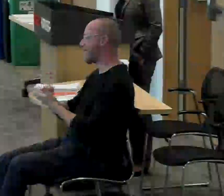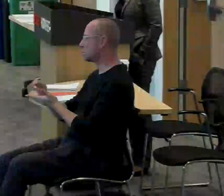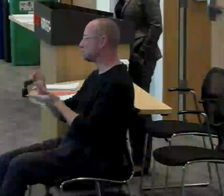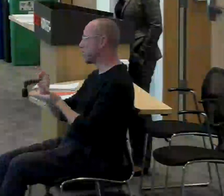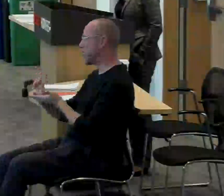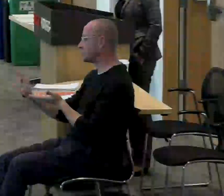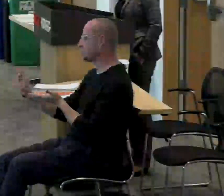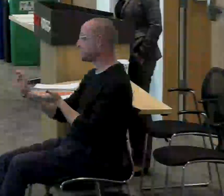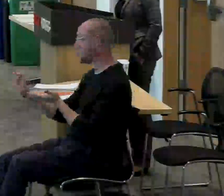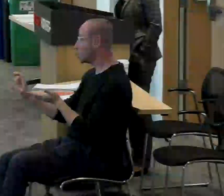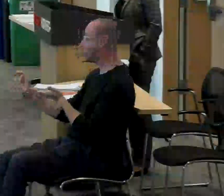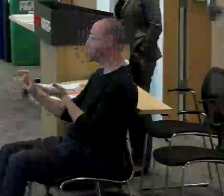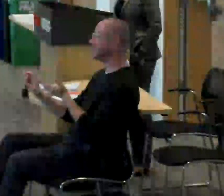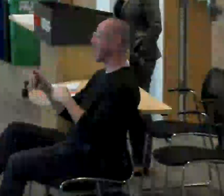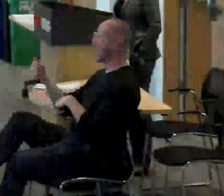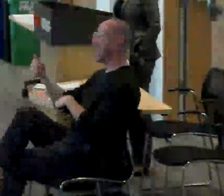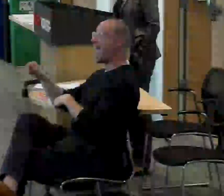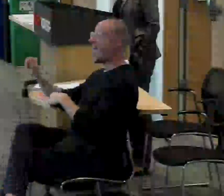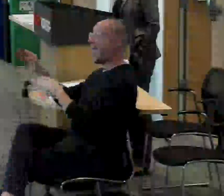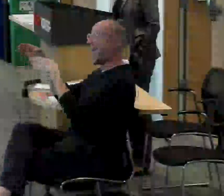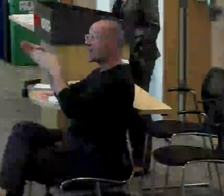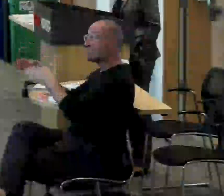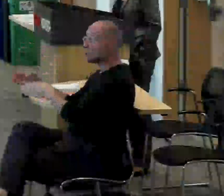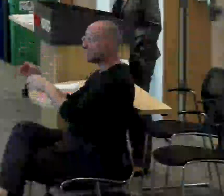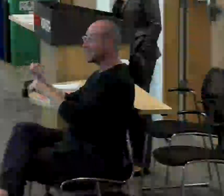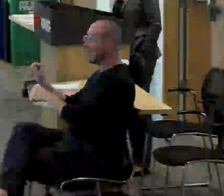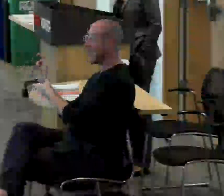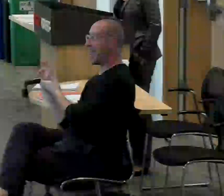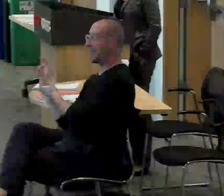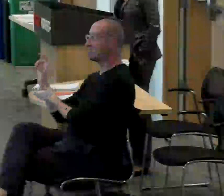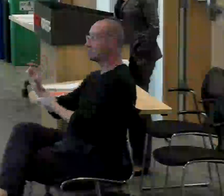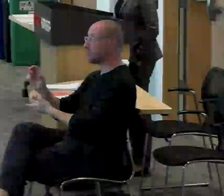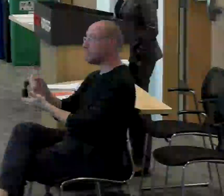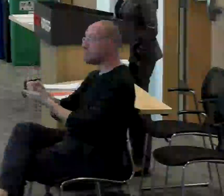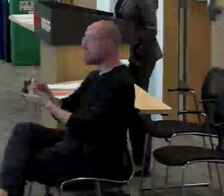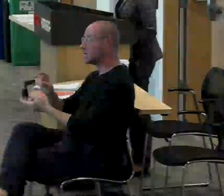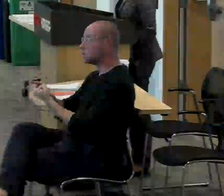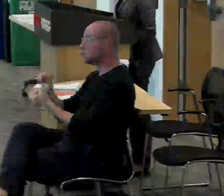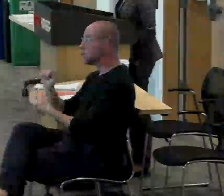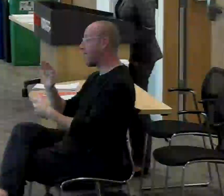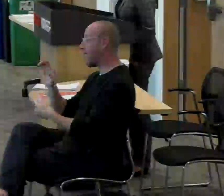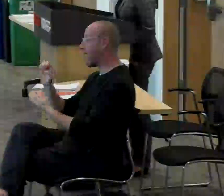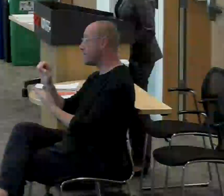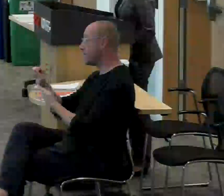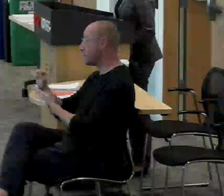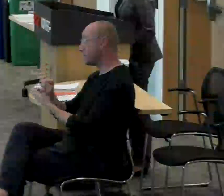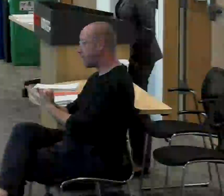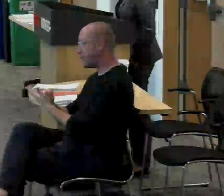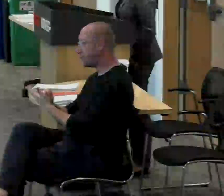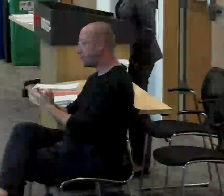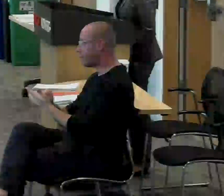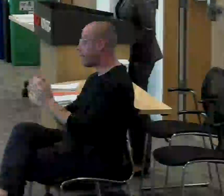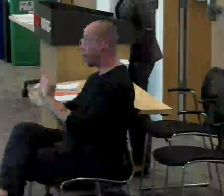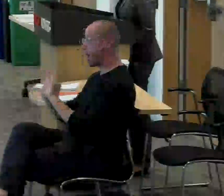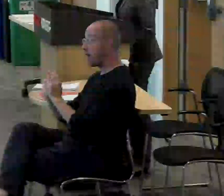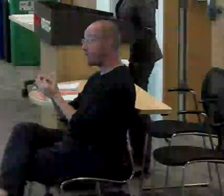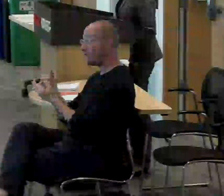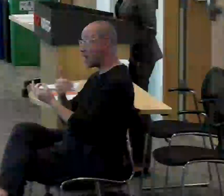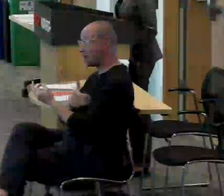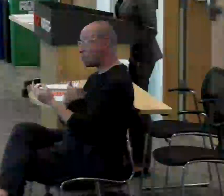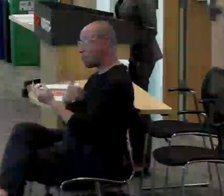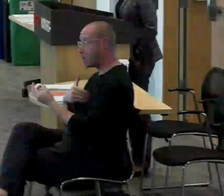to anyone's ABLE account. So family and friends can contribute to the person's account at any